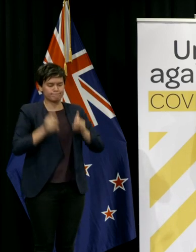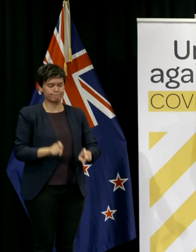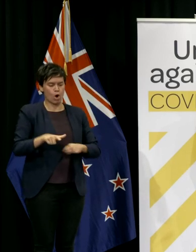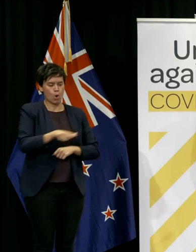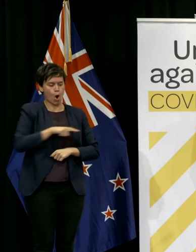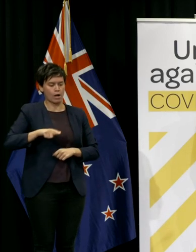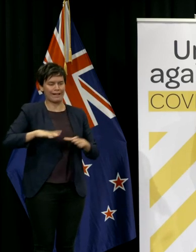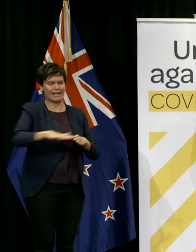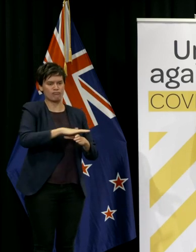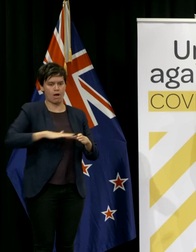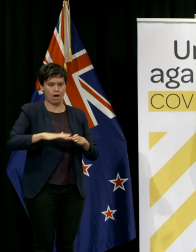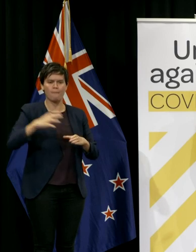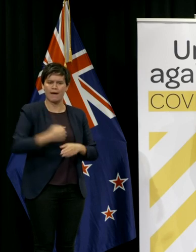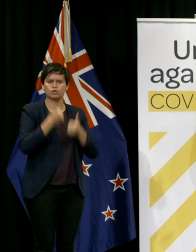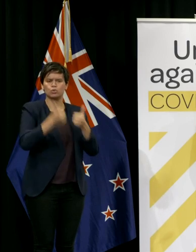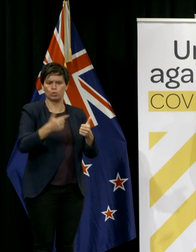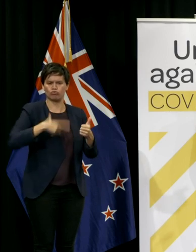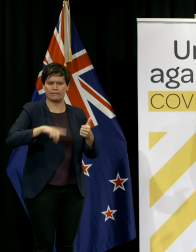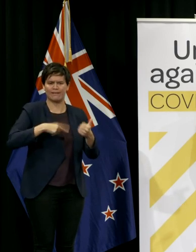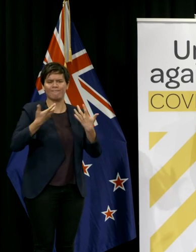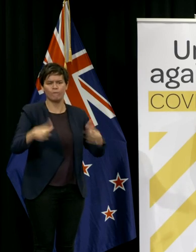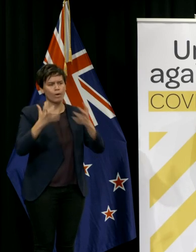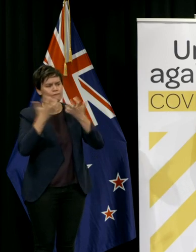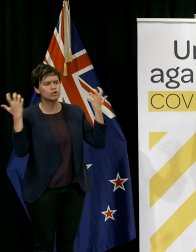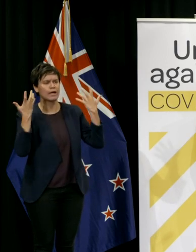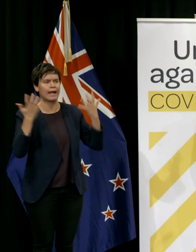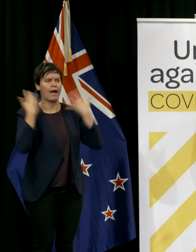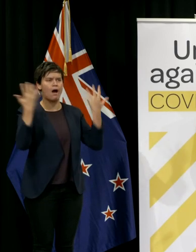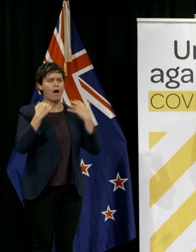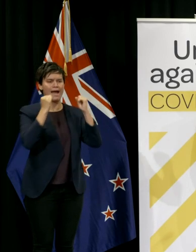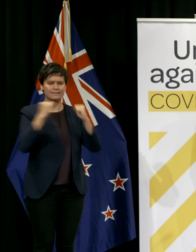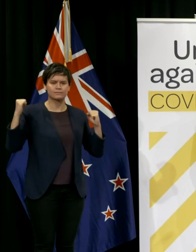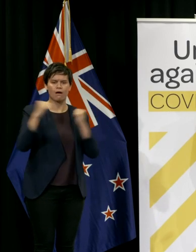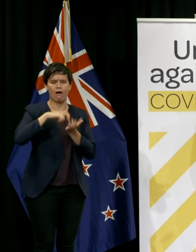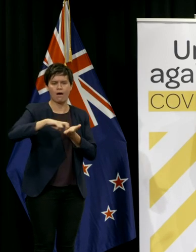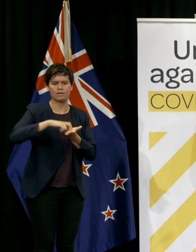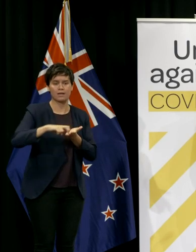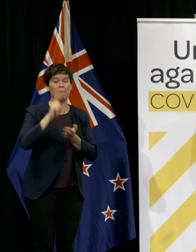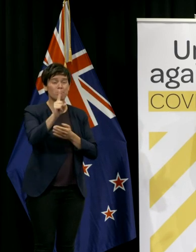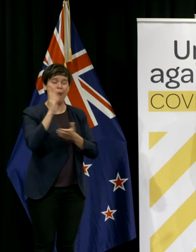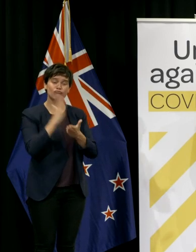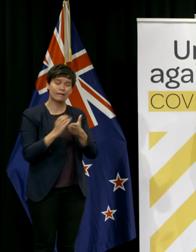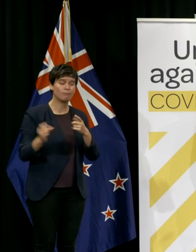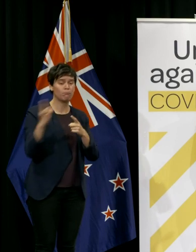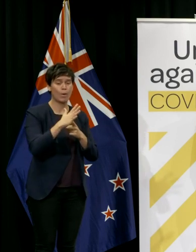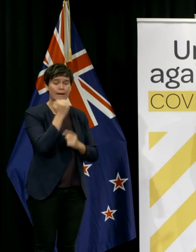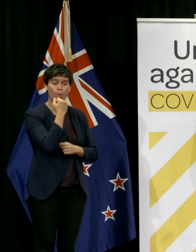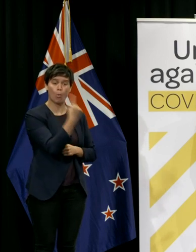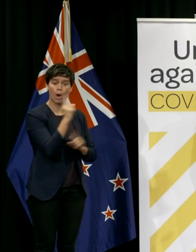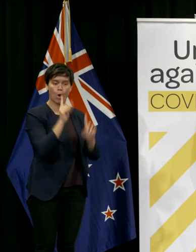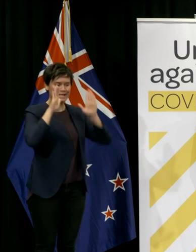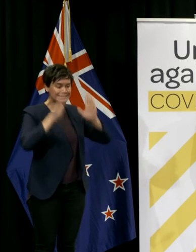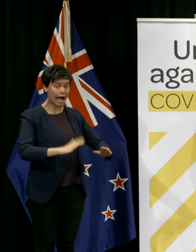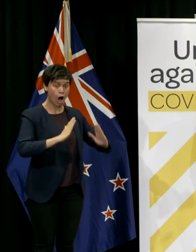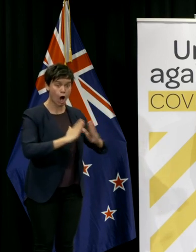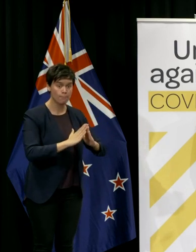but for the right reason. But let's not forget, this is about staying home so you stay alive. That's